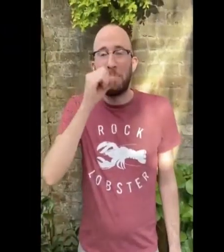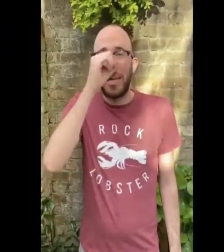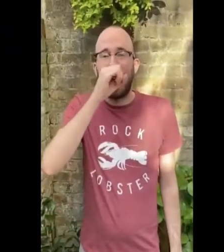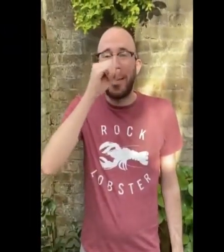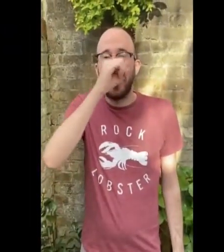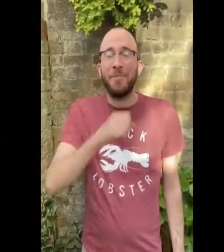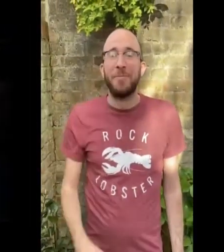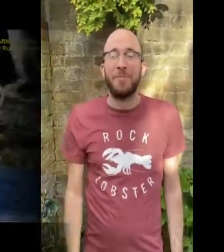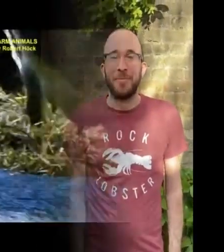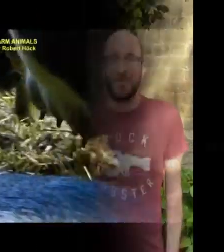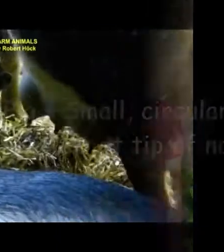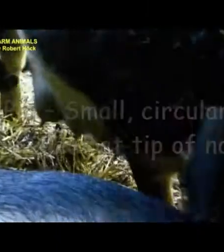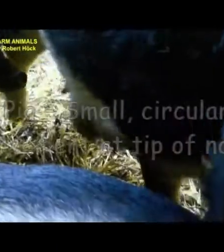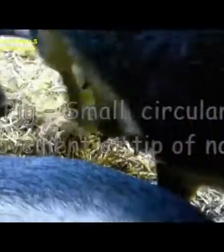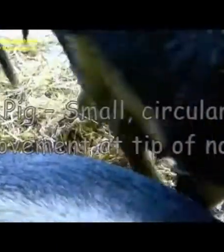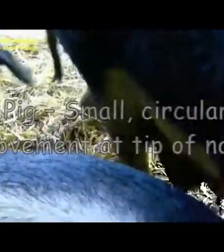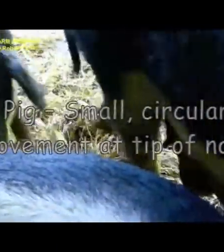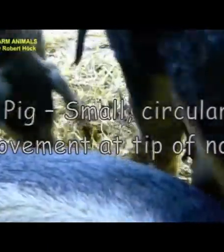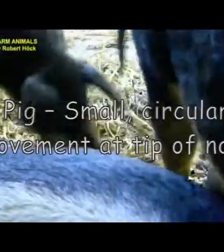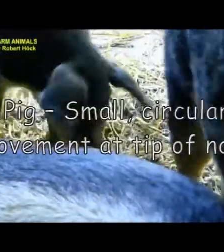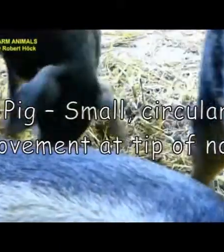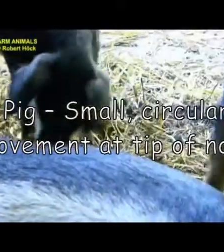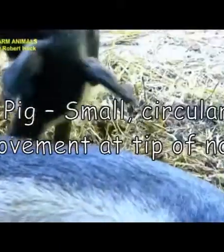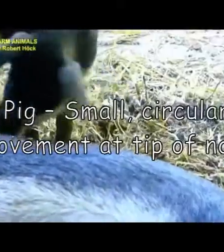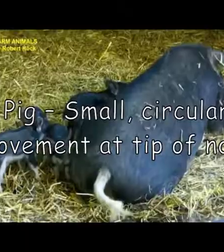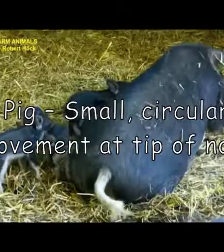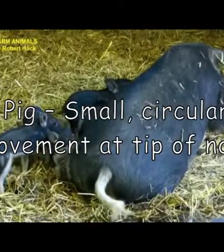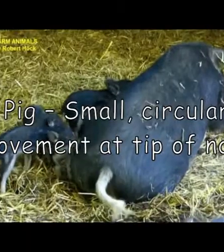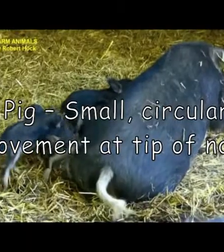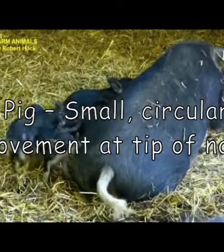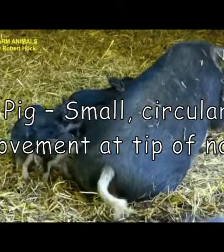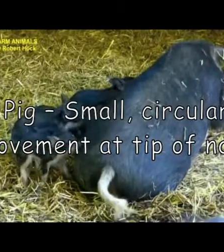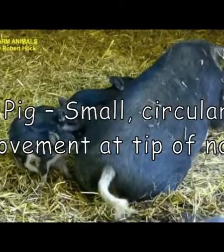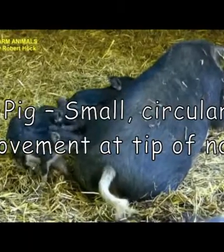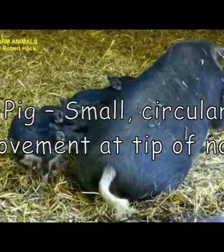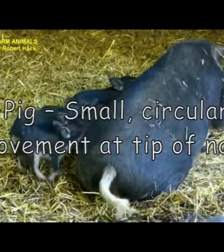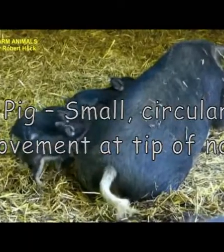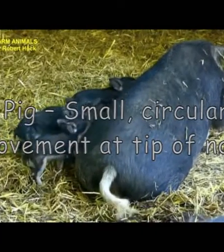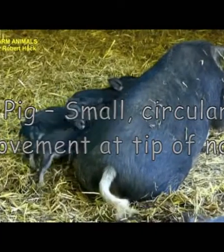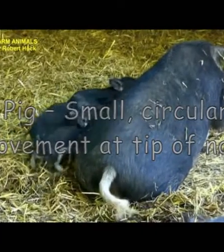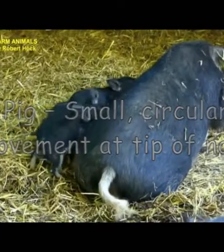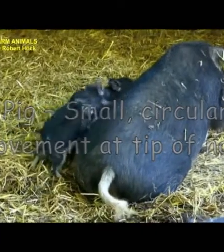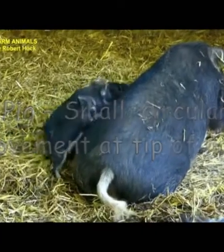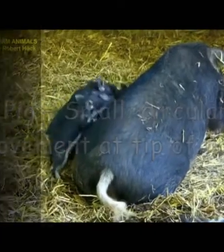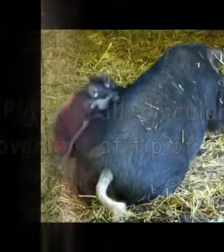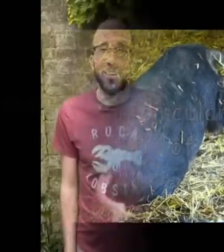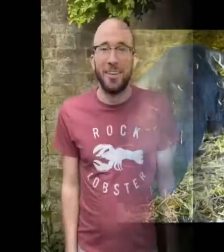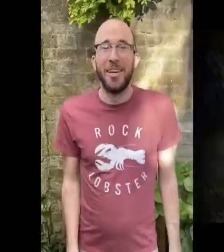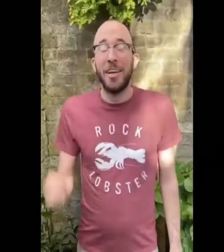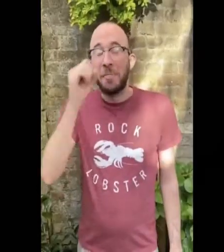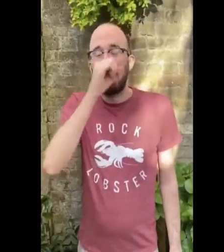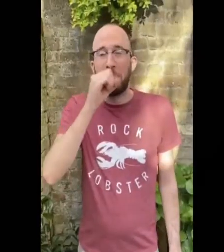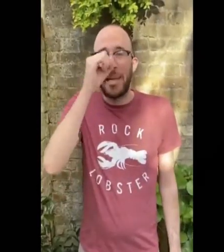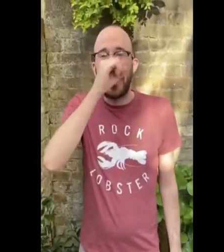Pig. The bare necessities of life will come to you. They'll come to you. Look for pig.